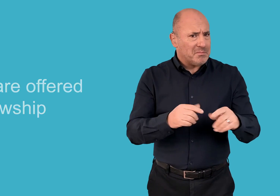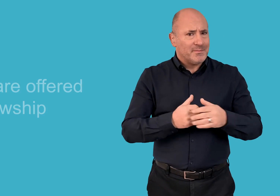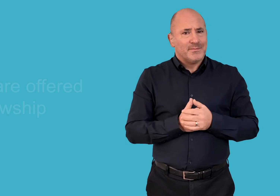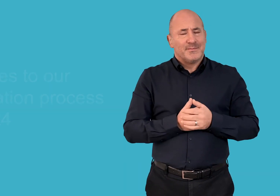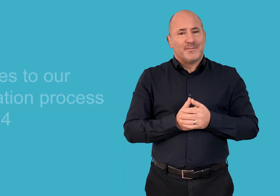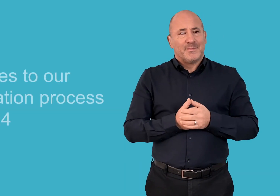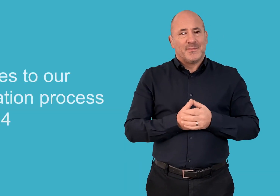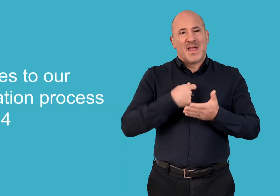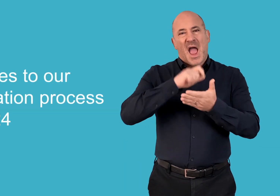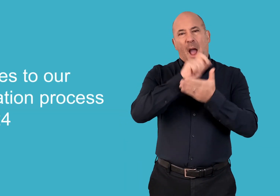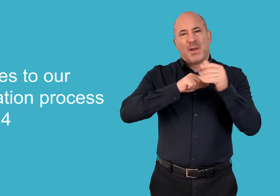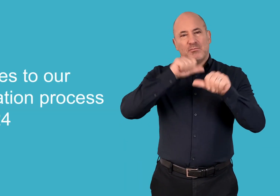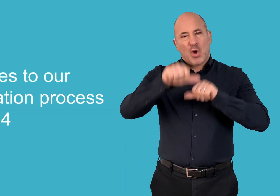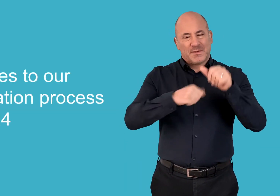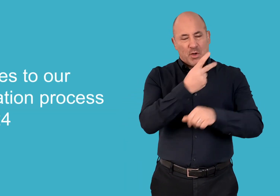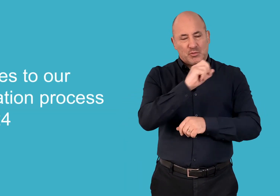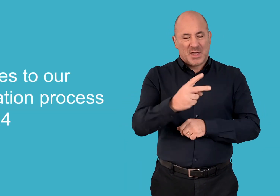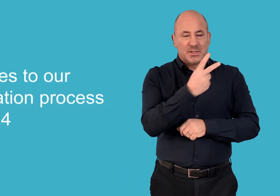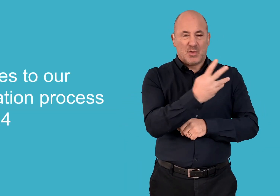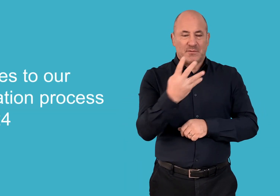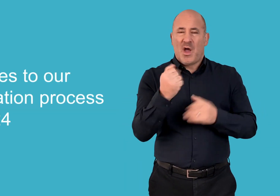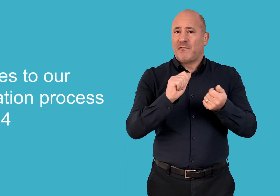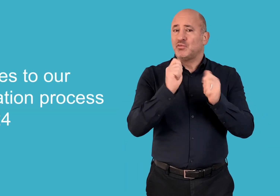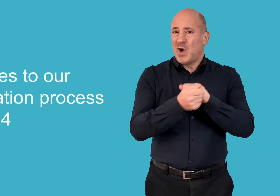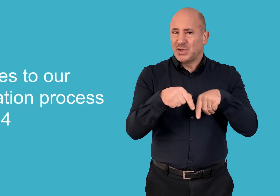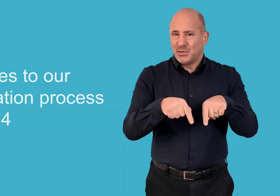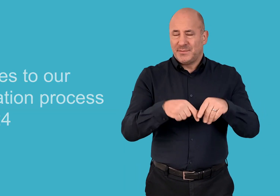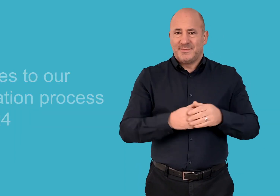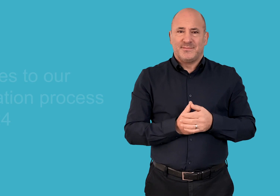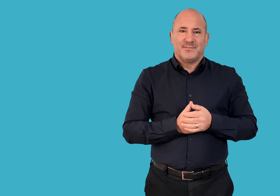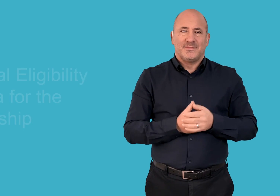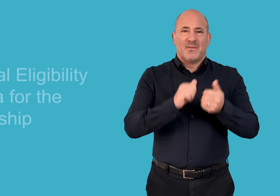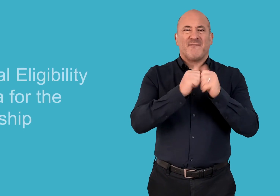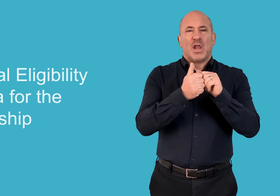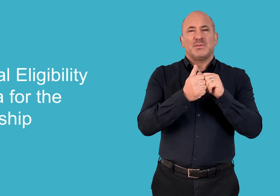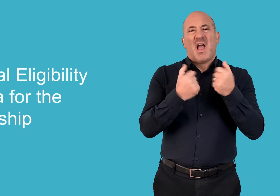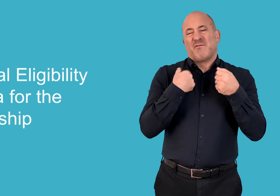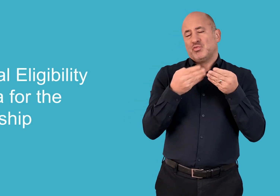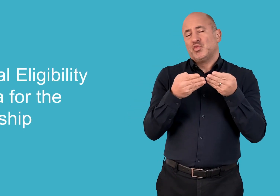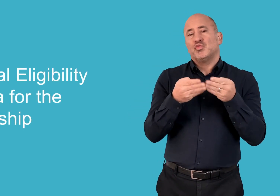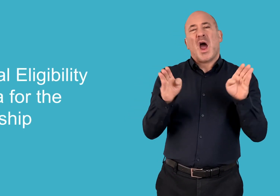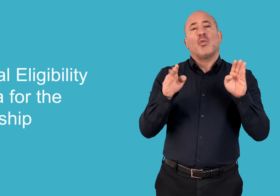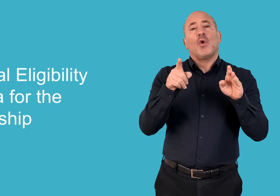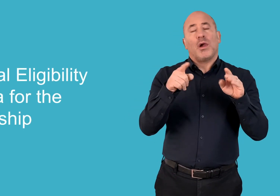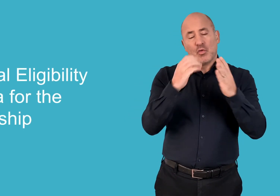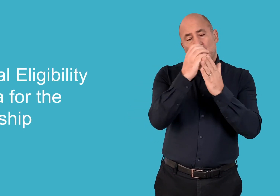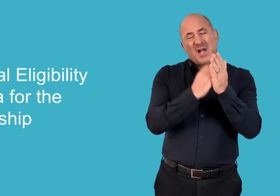offered a fellowship. Changes to our application process for 2024. General eligibility criteria for